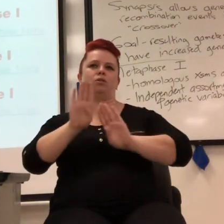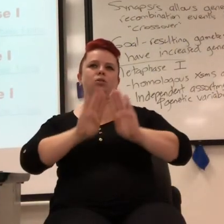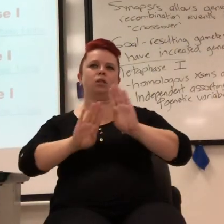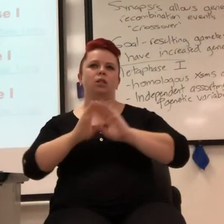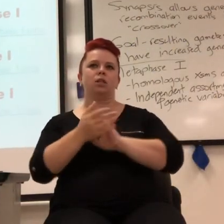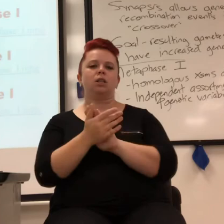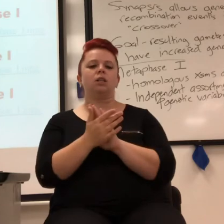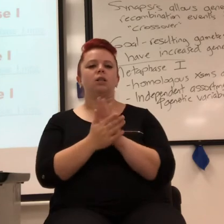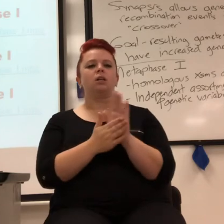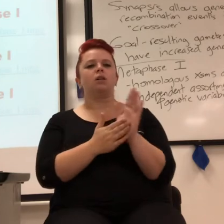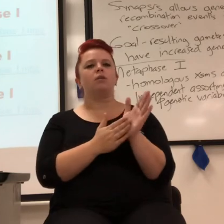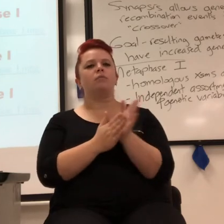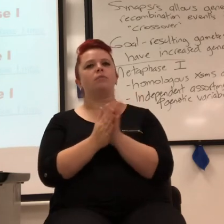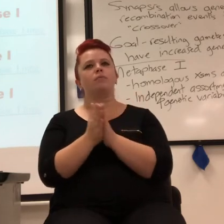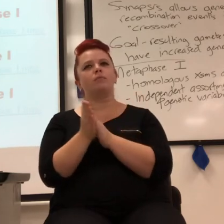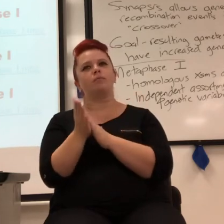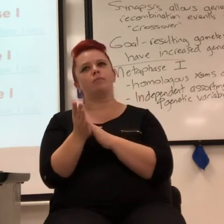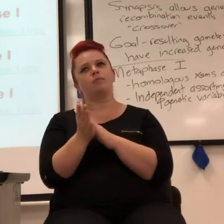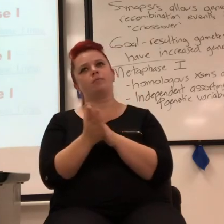It's like